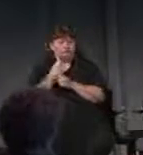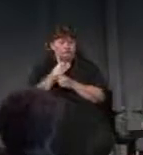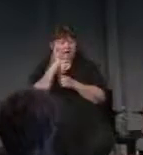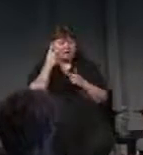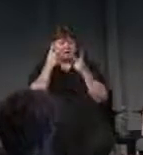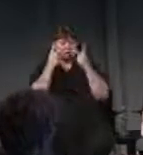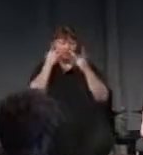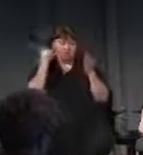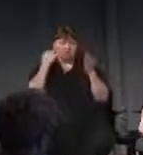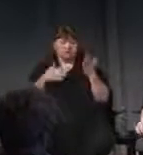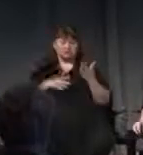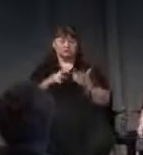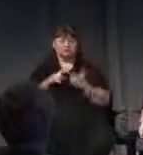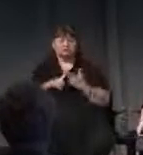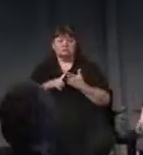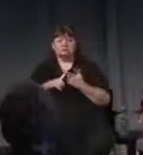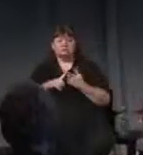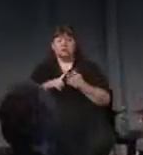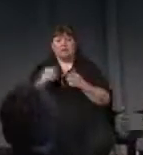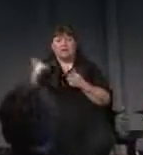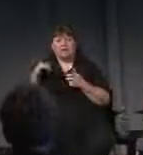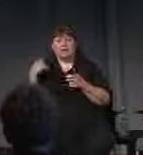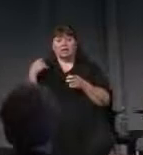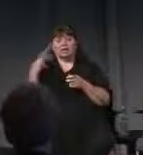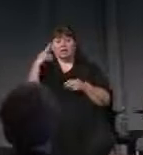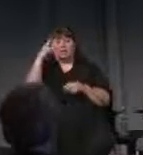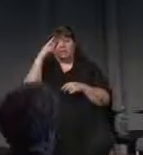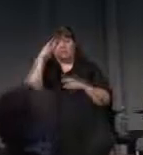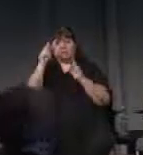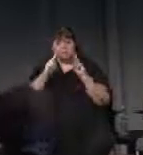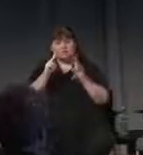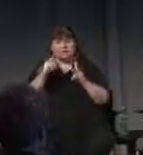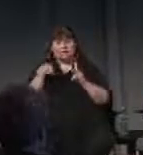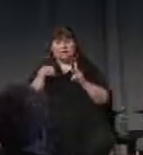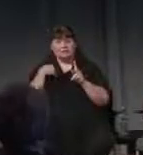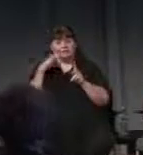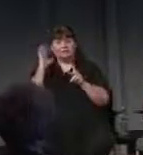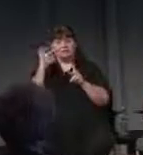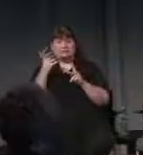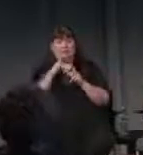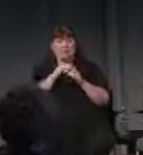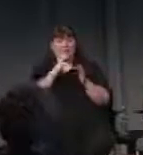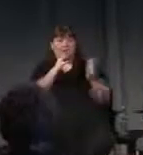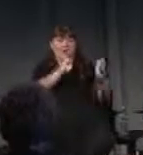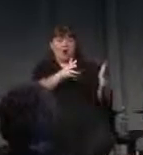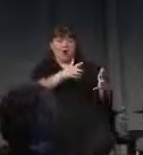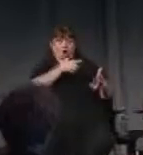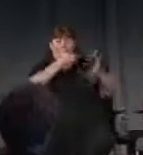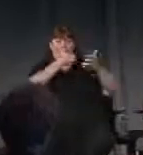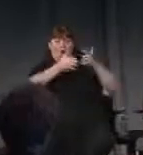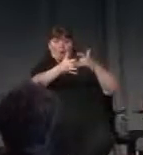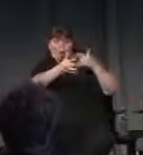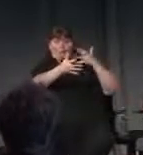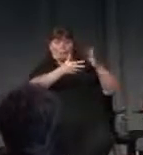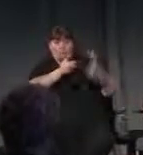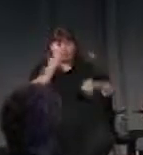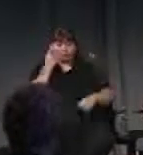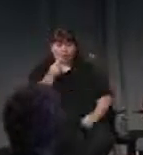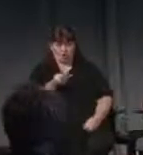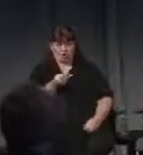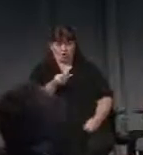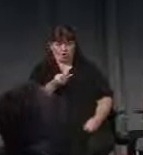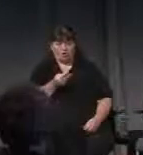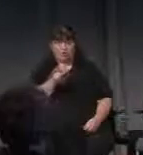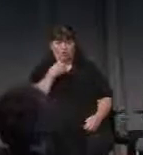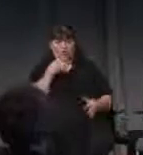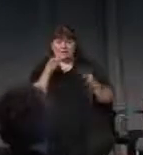was the Mexico Pavilion had a piece that seemed like that harp that we saw in the morning that was